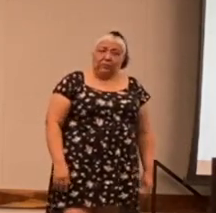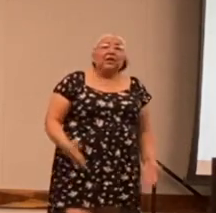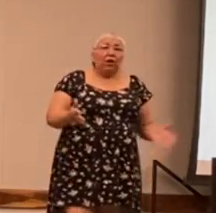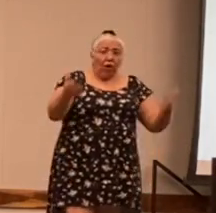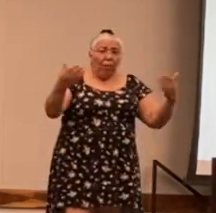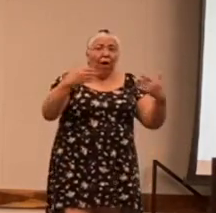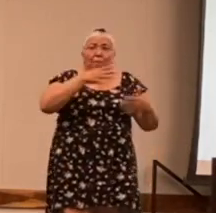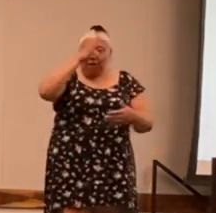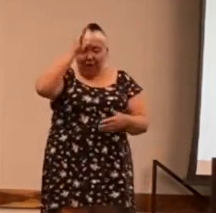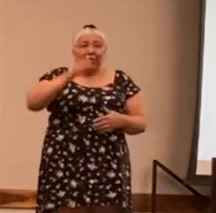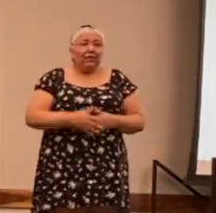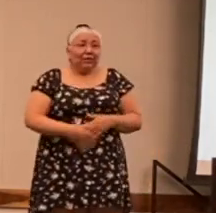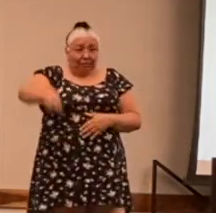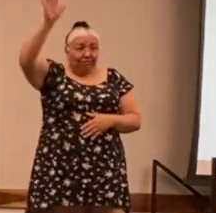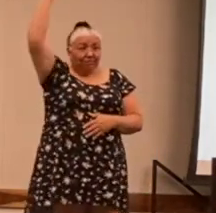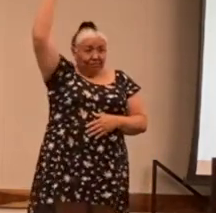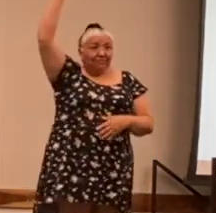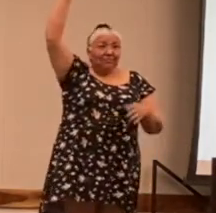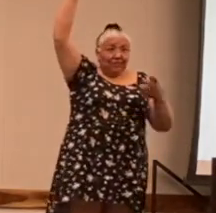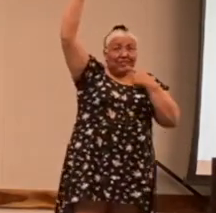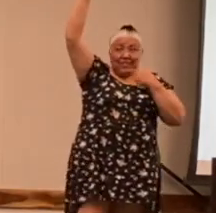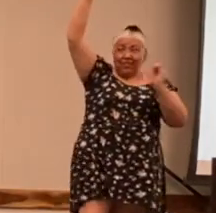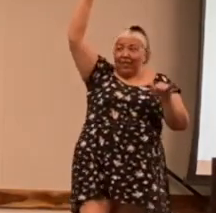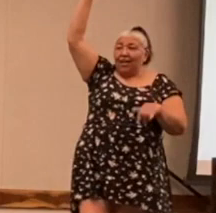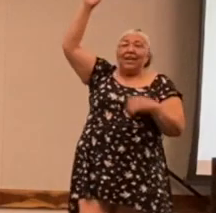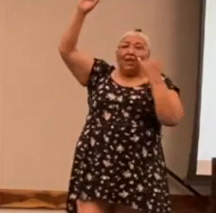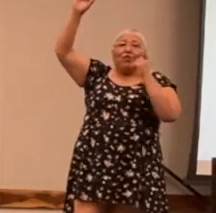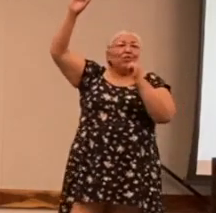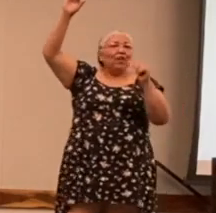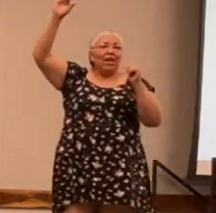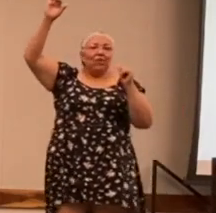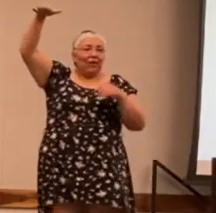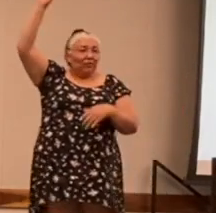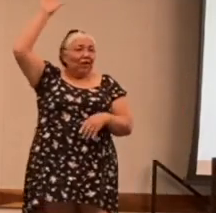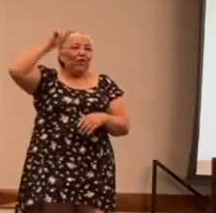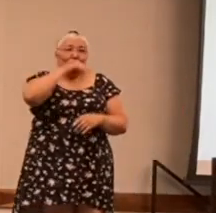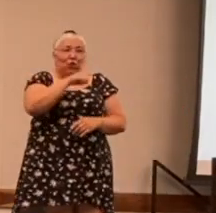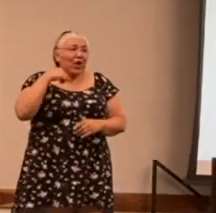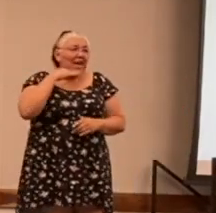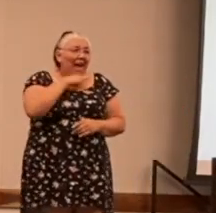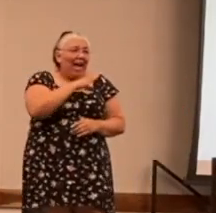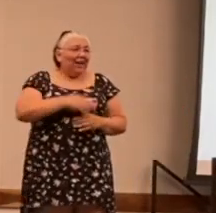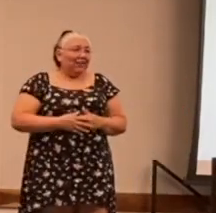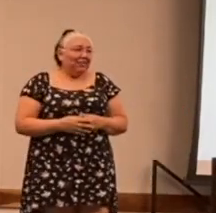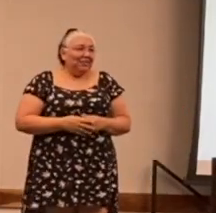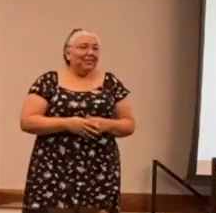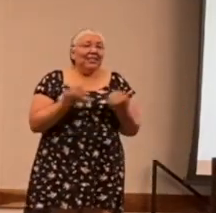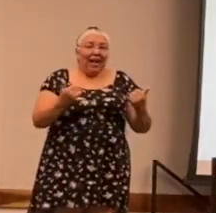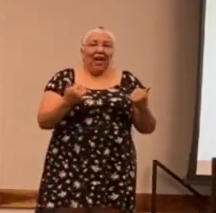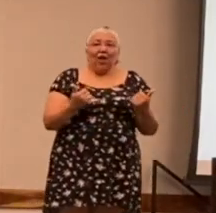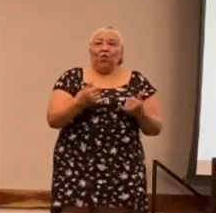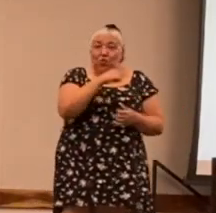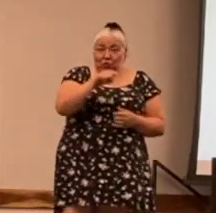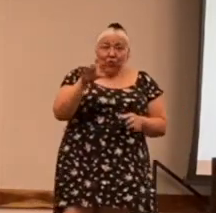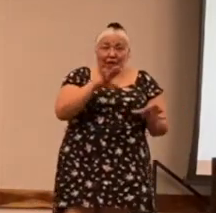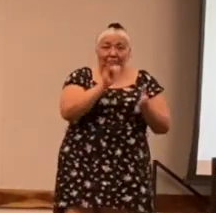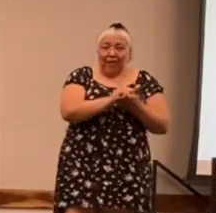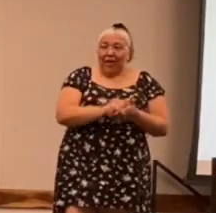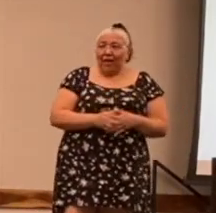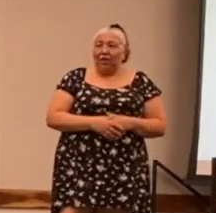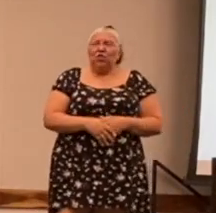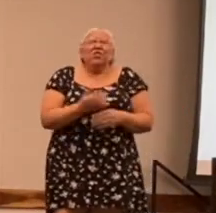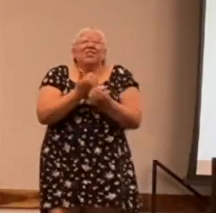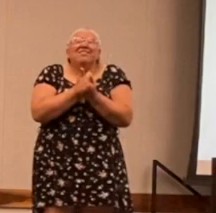on, parents. Anybody said that? If you ever raised your hand, you're all liars. Okay? Right? And so, have you ever done that? You just